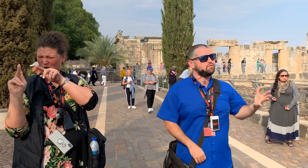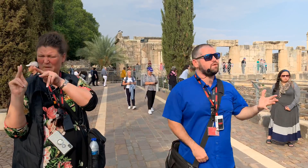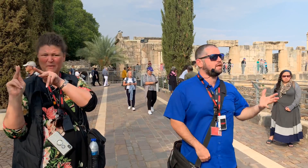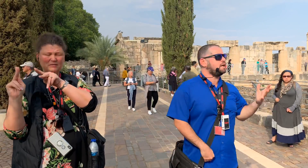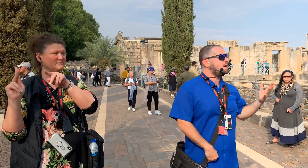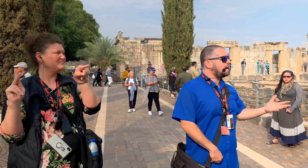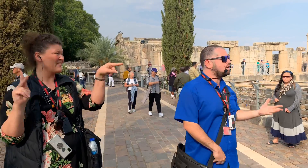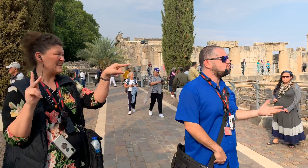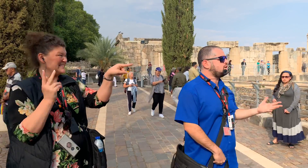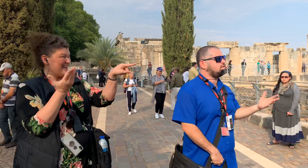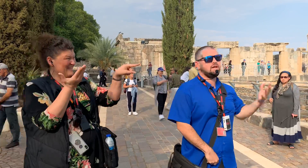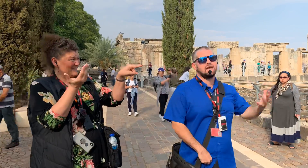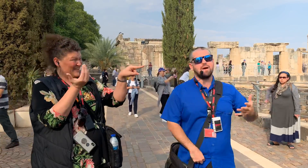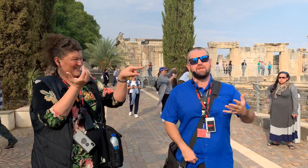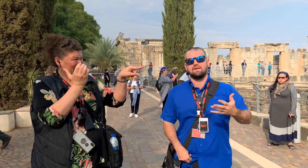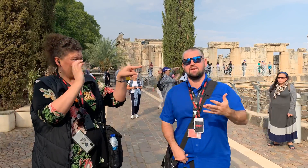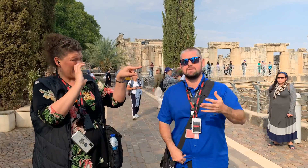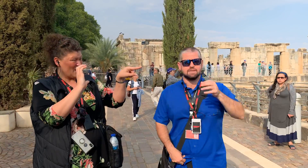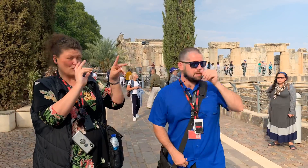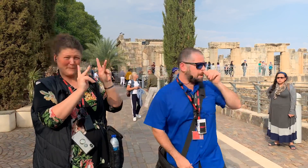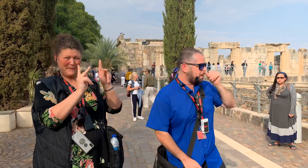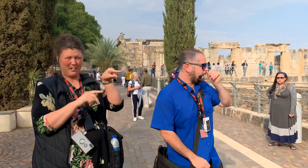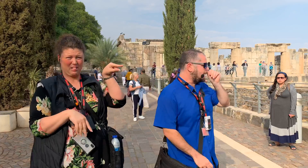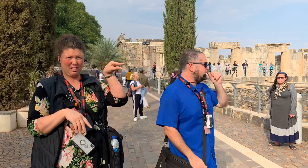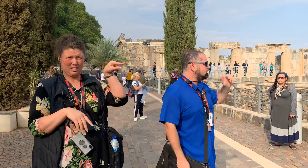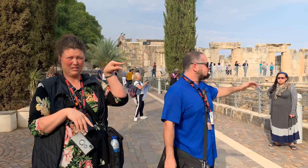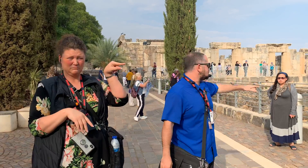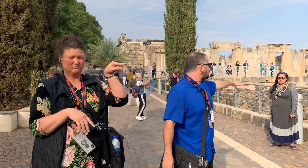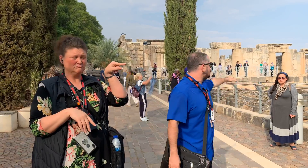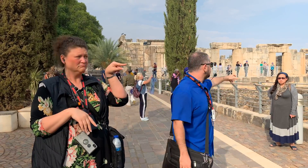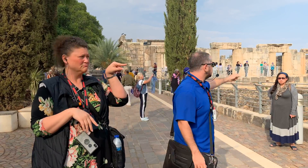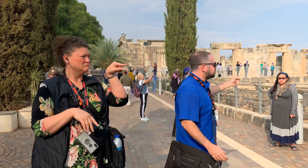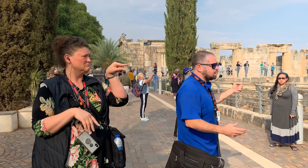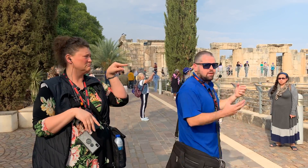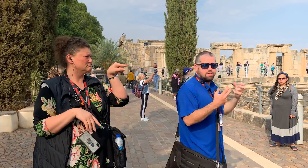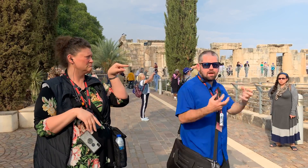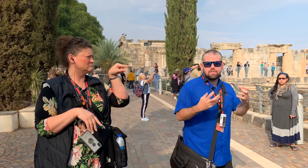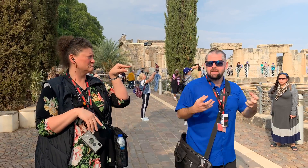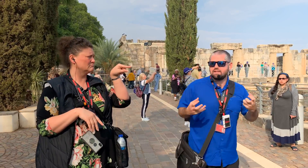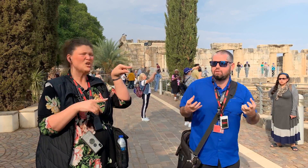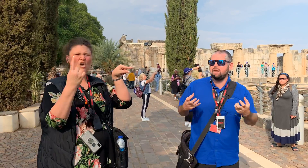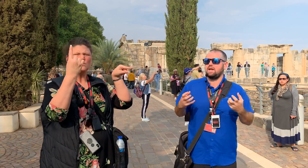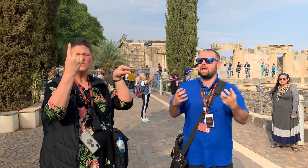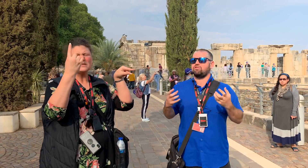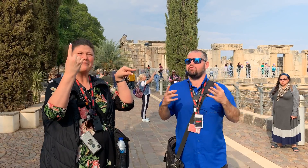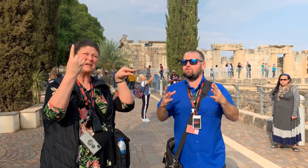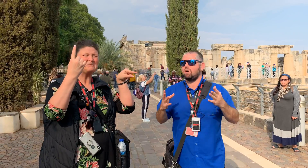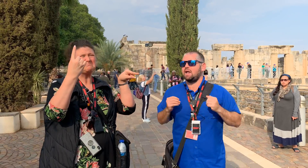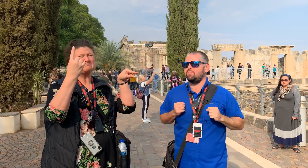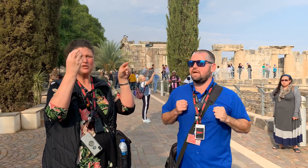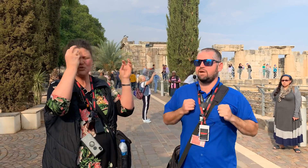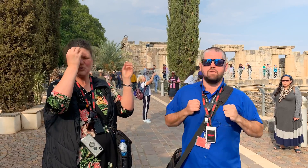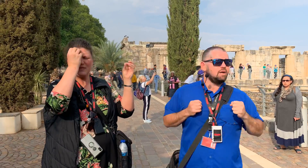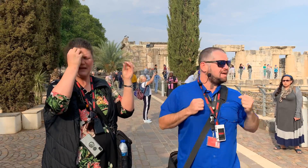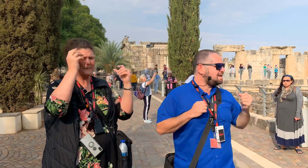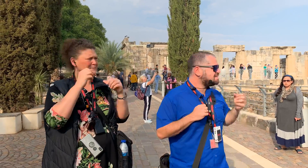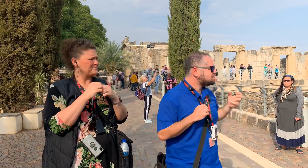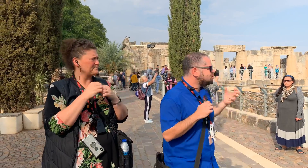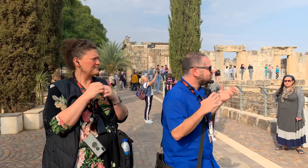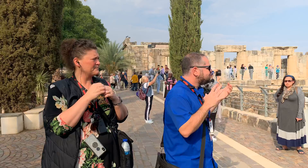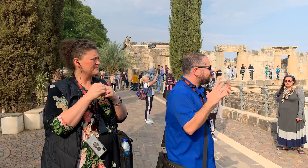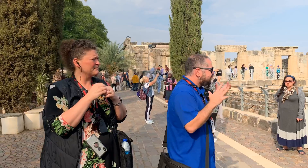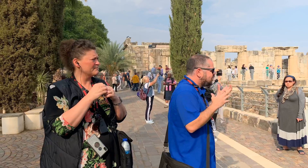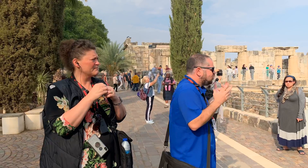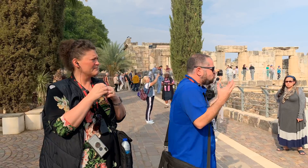of 1,500 inhabitants. Okay, so something that I really like to do while I'm here